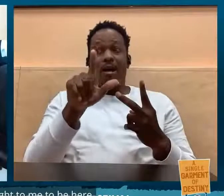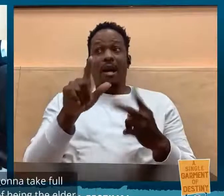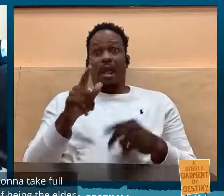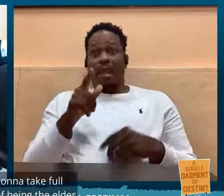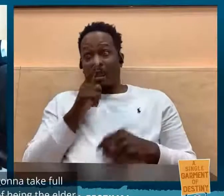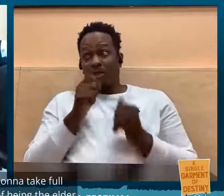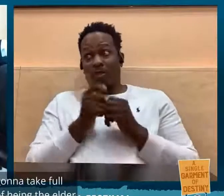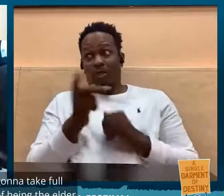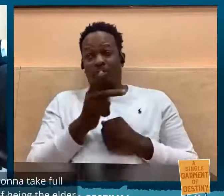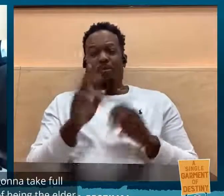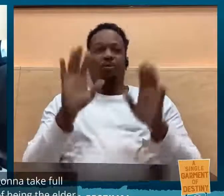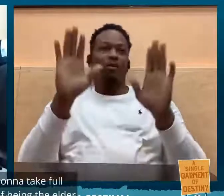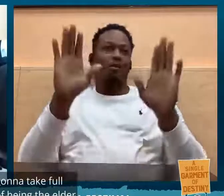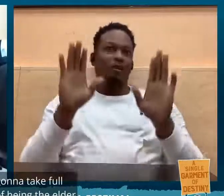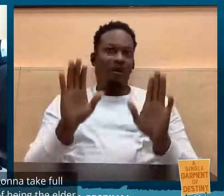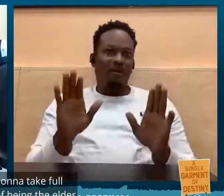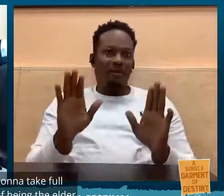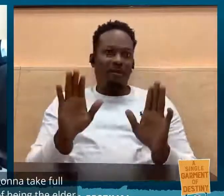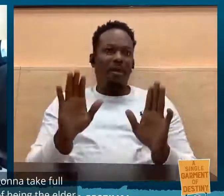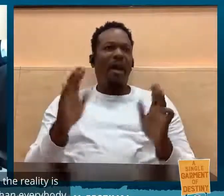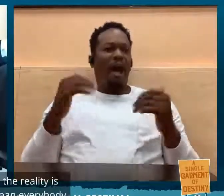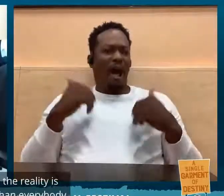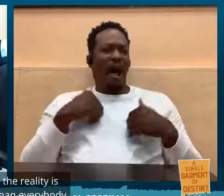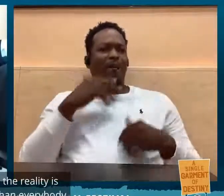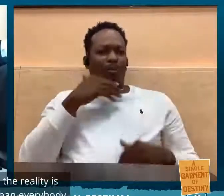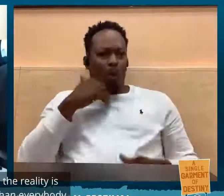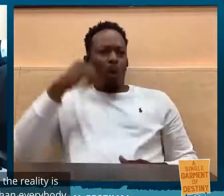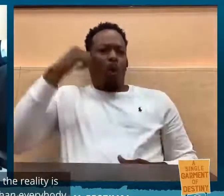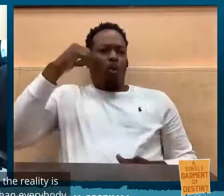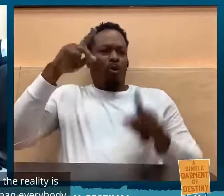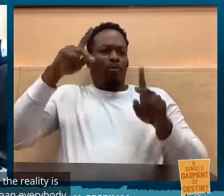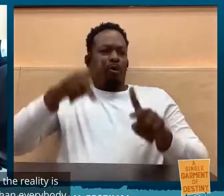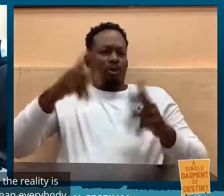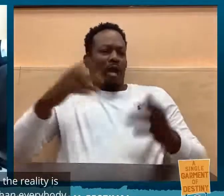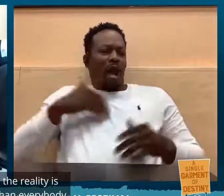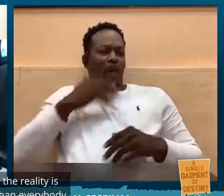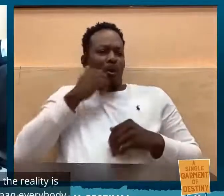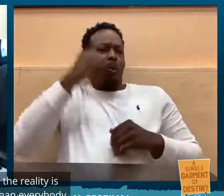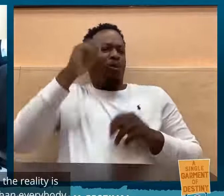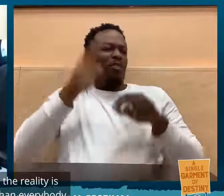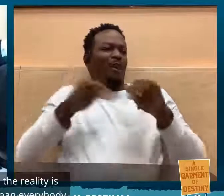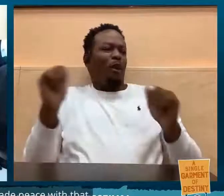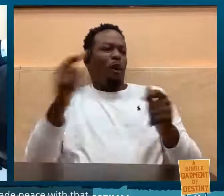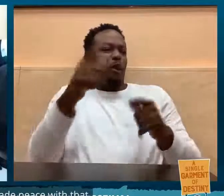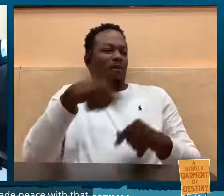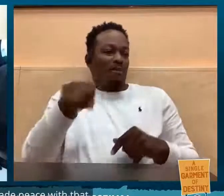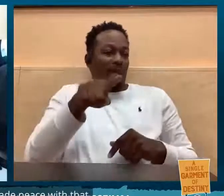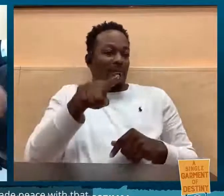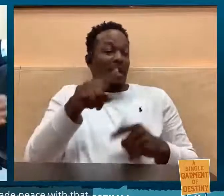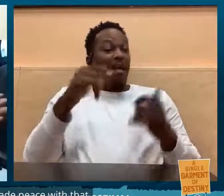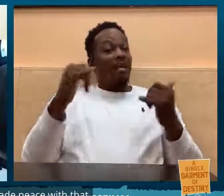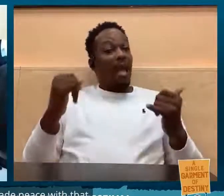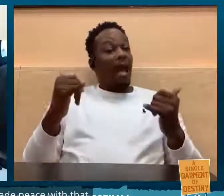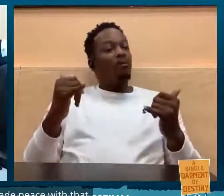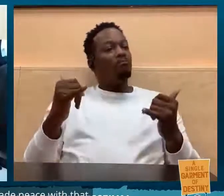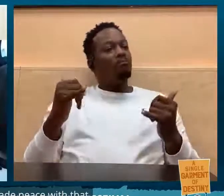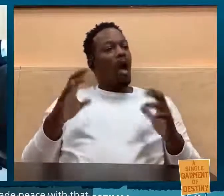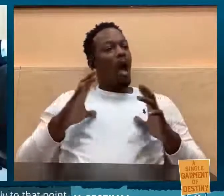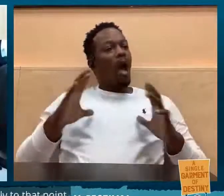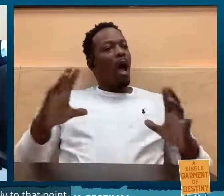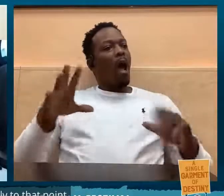be here. And I'm going to take full advantage of being the elder, because the reality is I'm older than everybody. And I've now made peace with